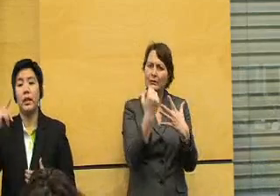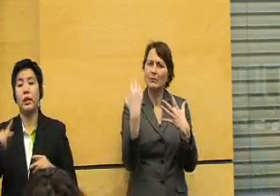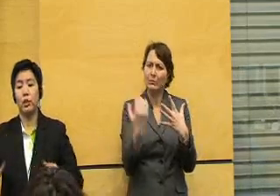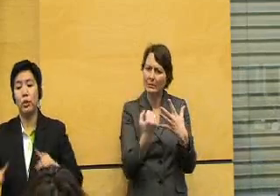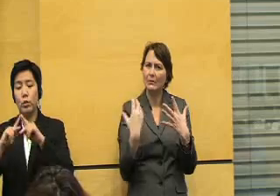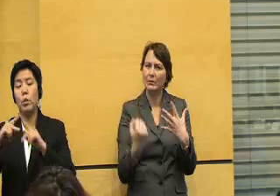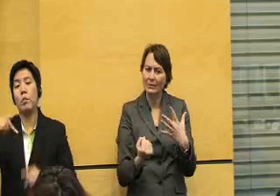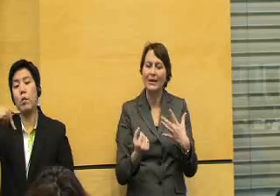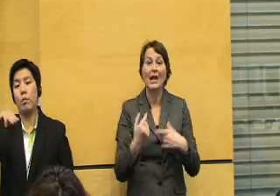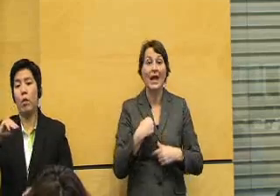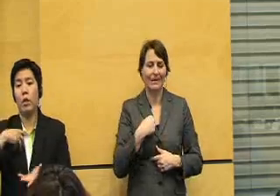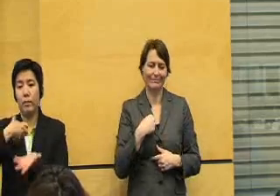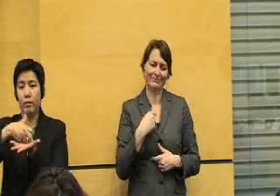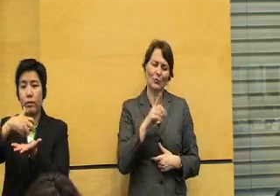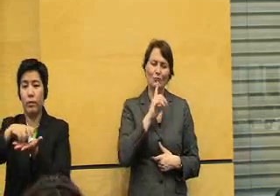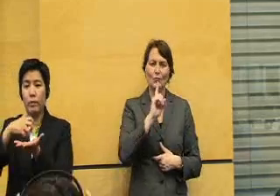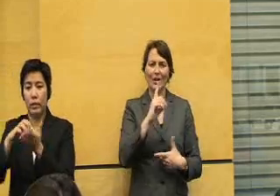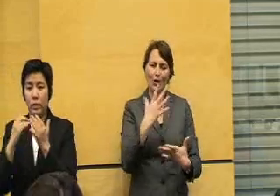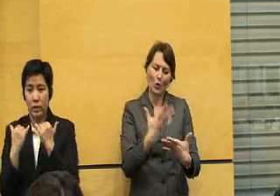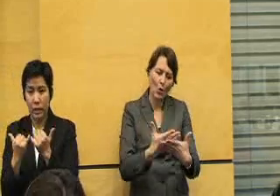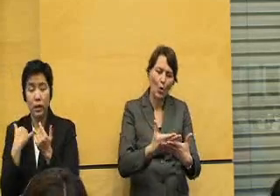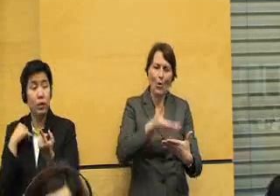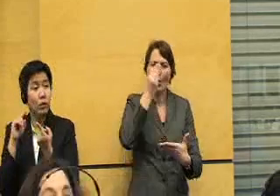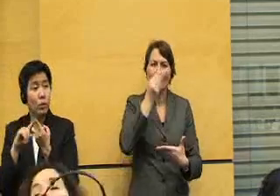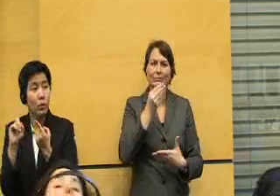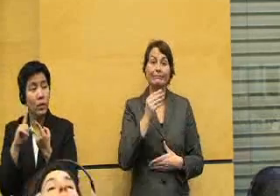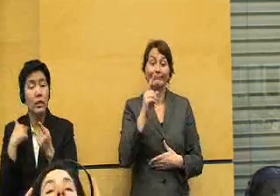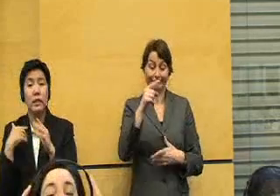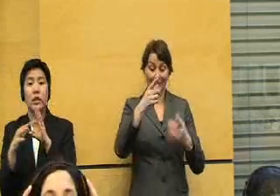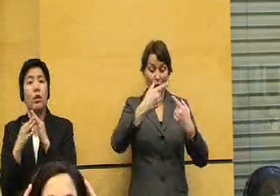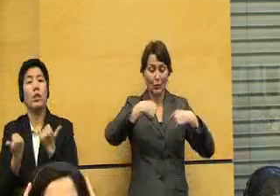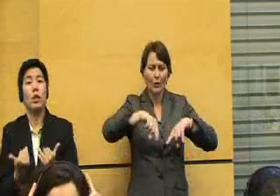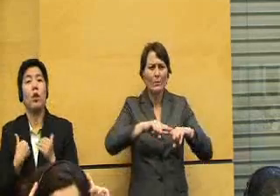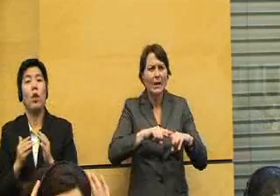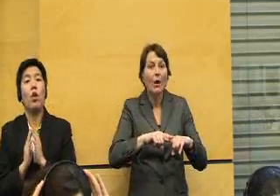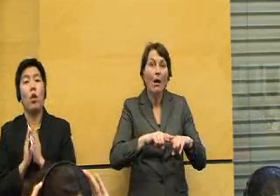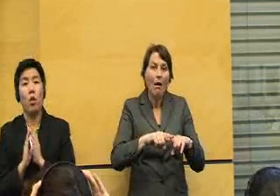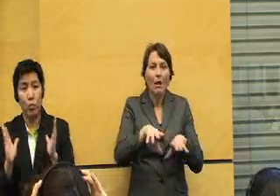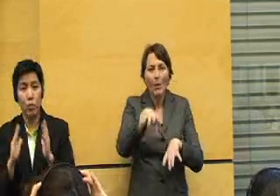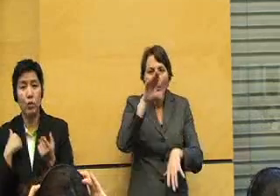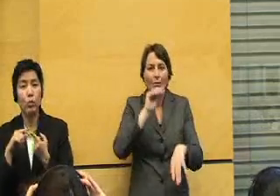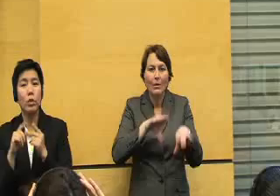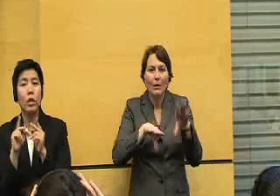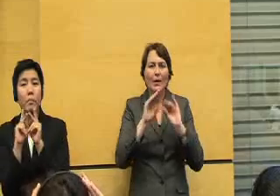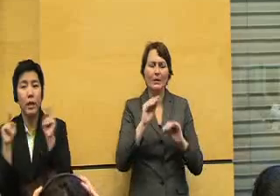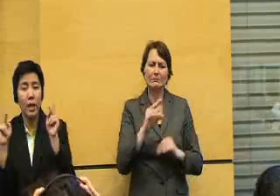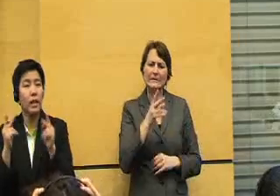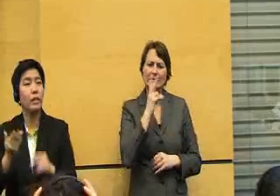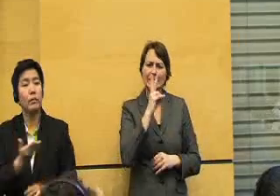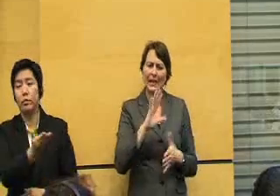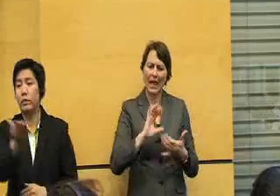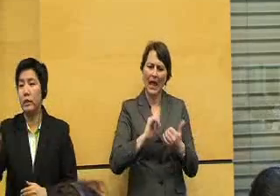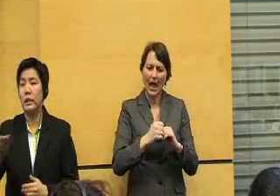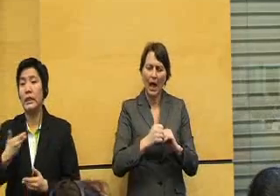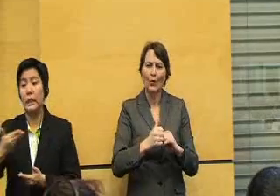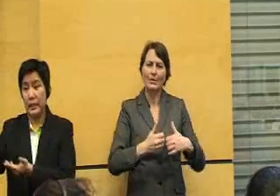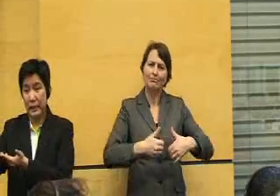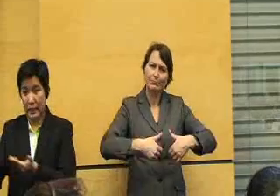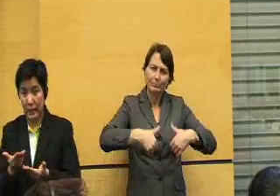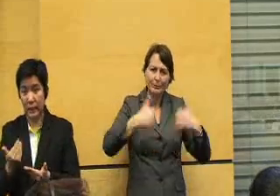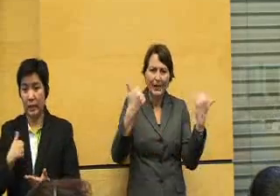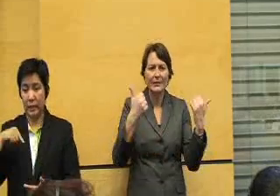importantly, learn from the wisdom of the committee and seek guidance on how we can better